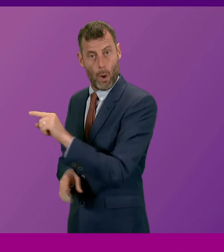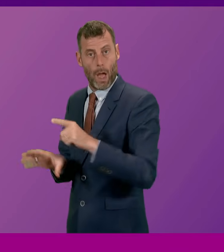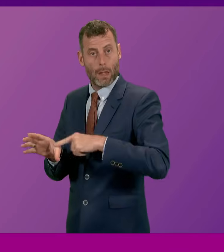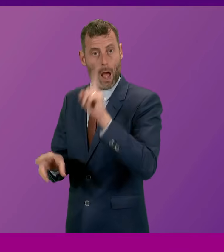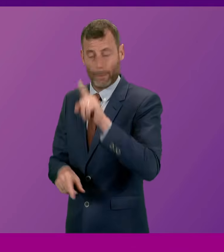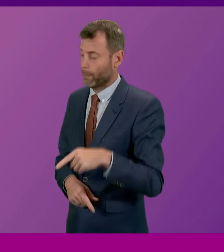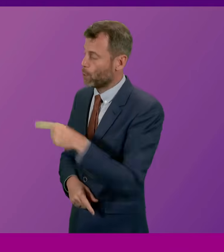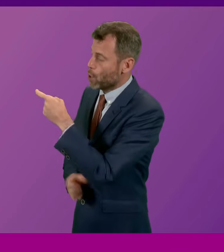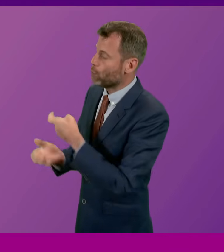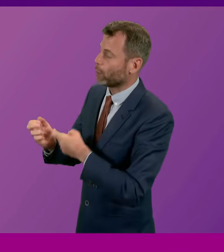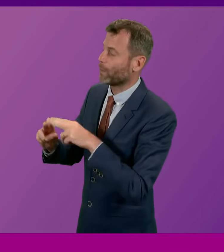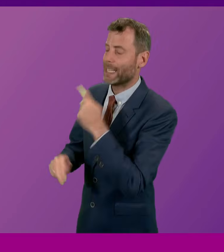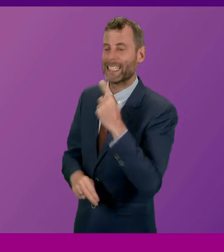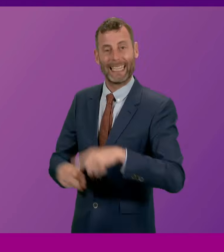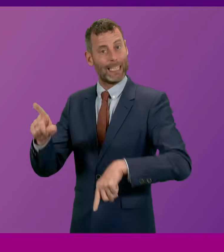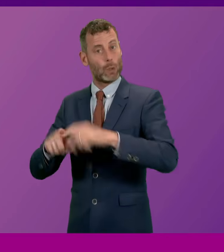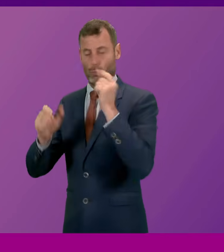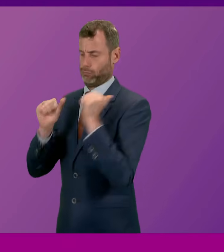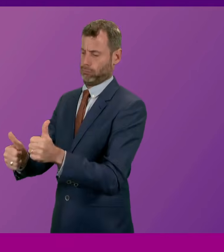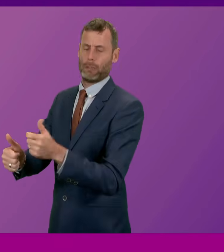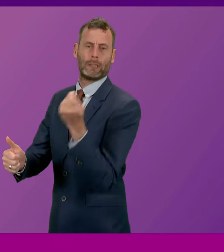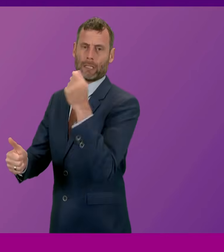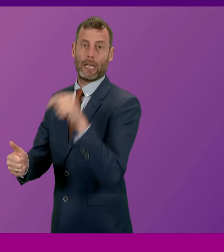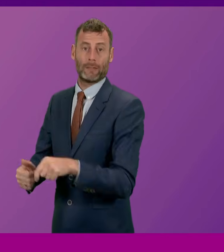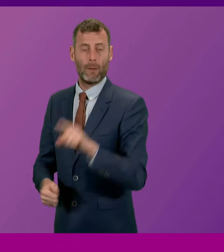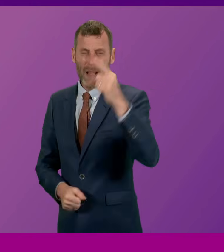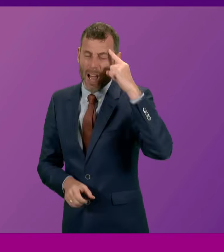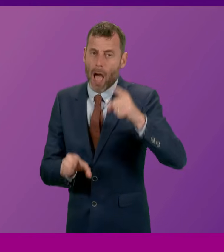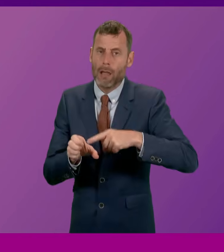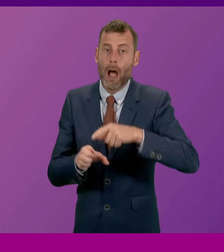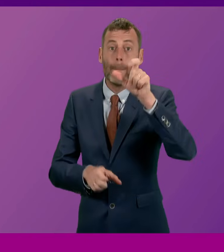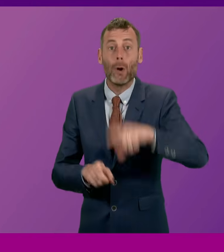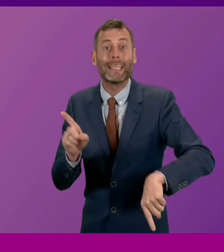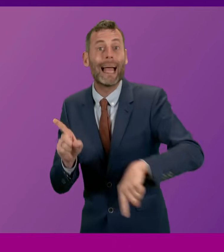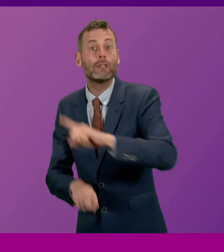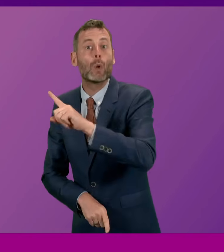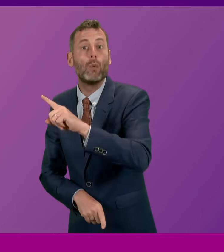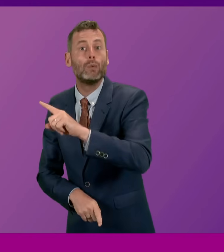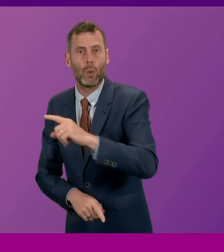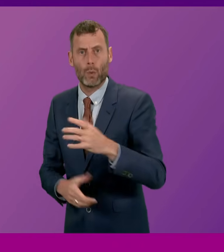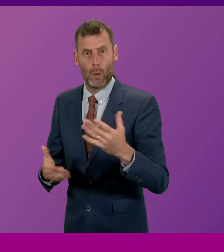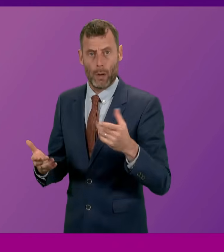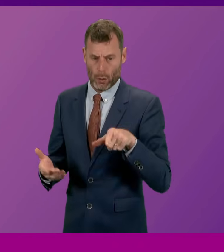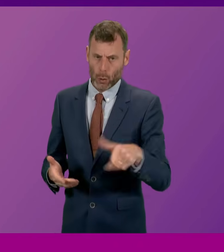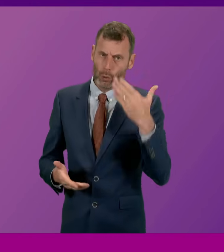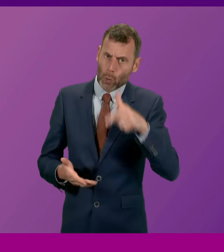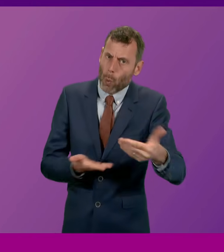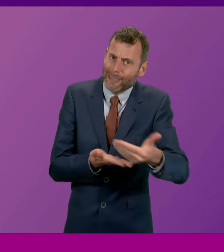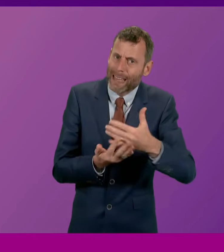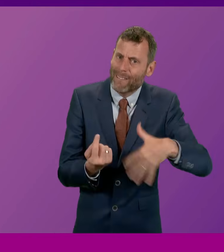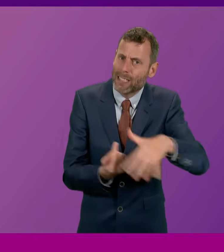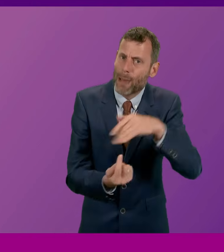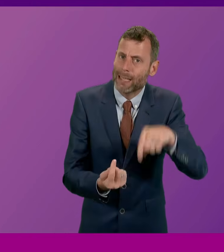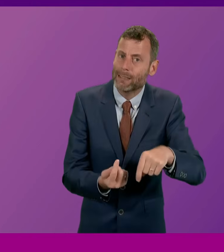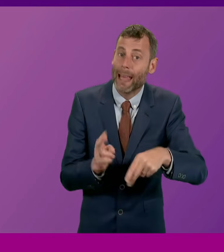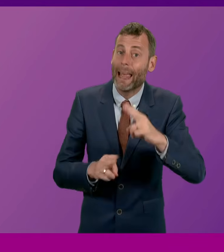says that exclusions work. Well, if a young person is excluded from school, they are not in the safe environment of school. They are therefore likely to be out